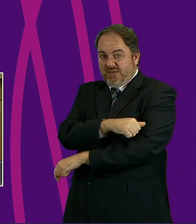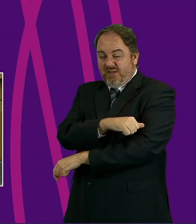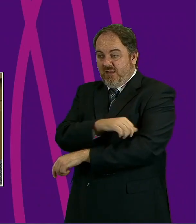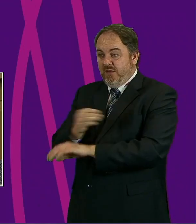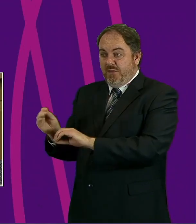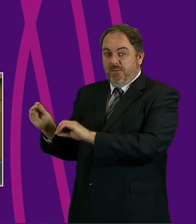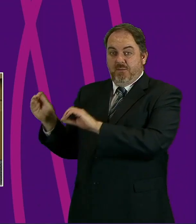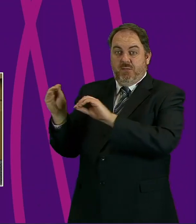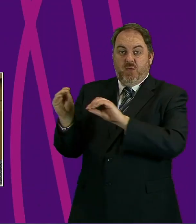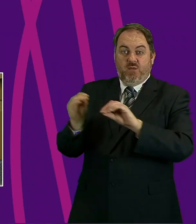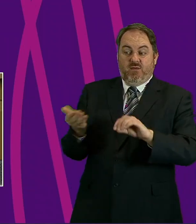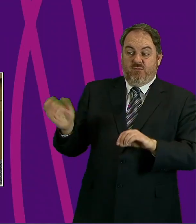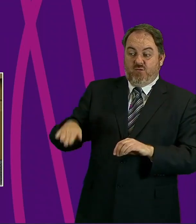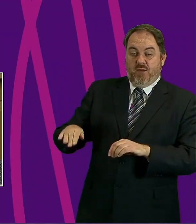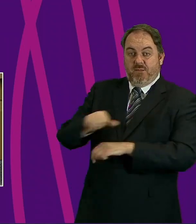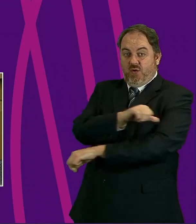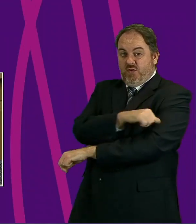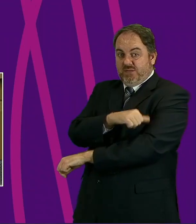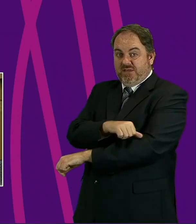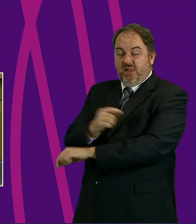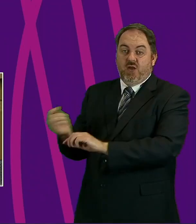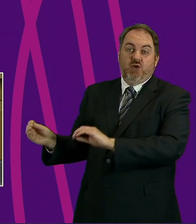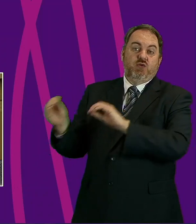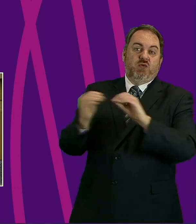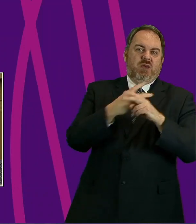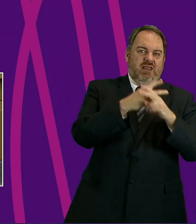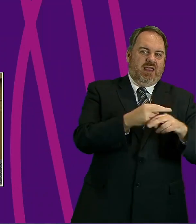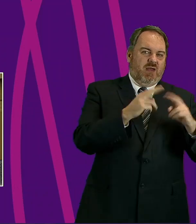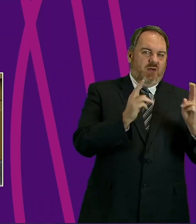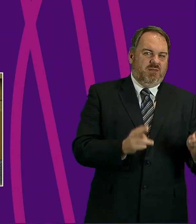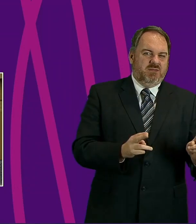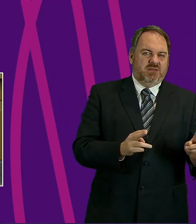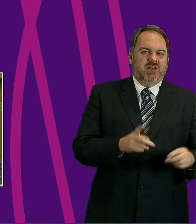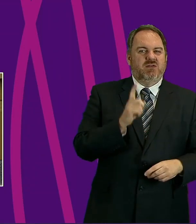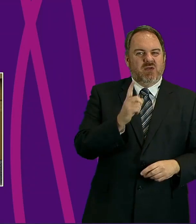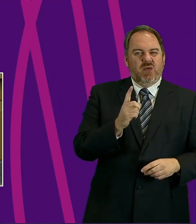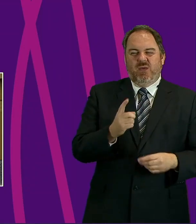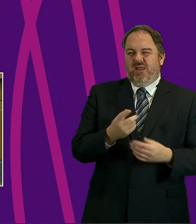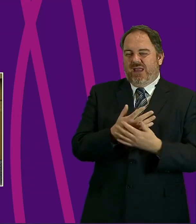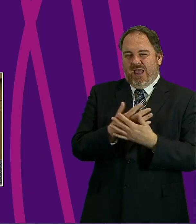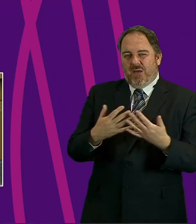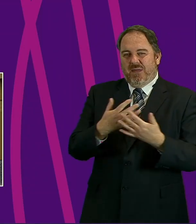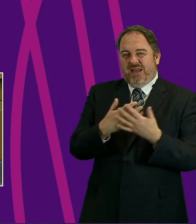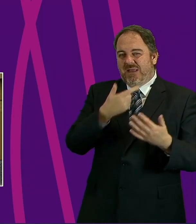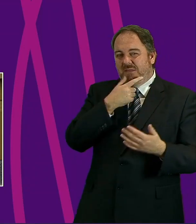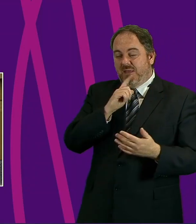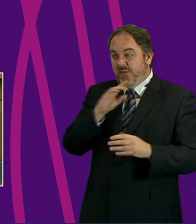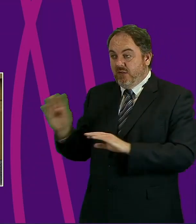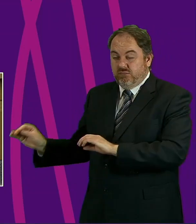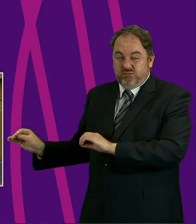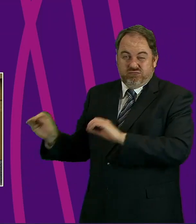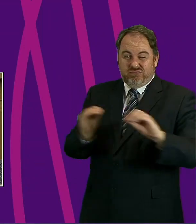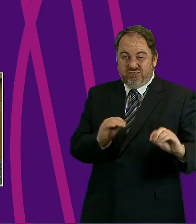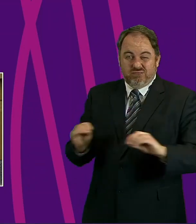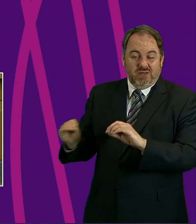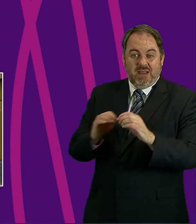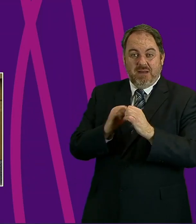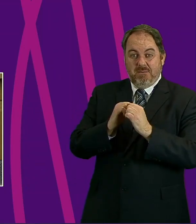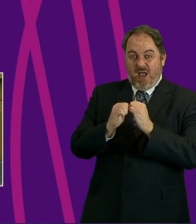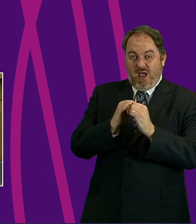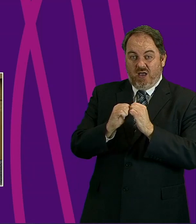February alone. What happened to those older patients moved out of hospital in that great exodus in March and April could